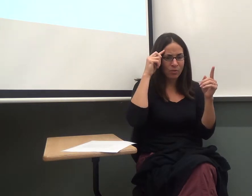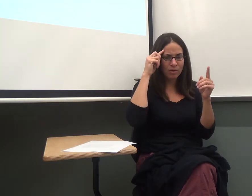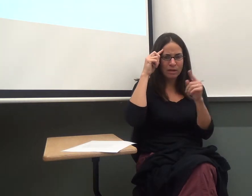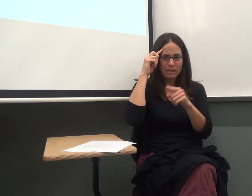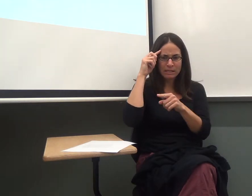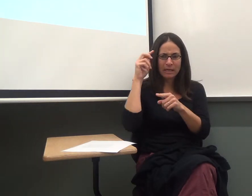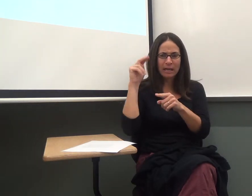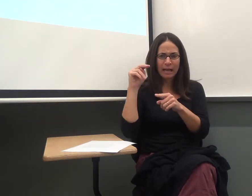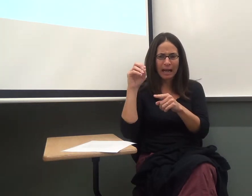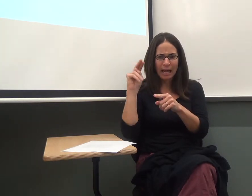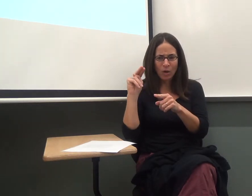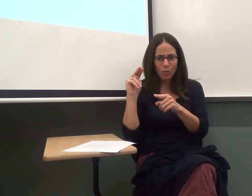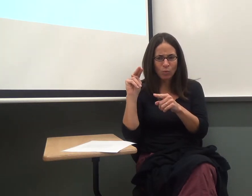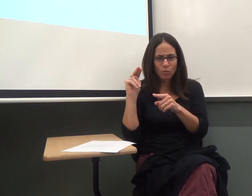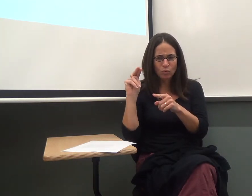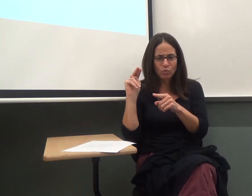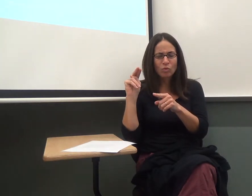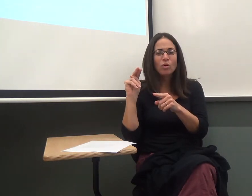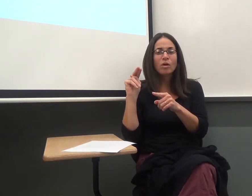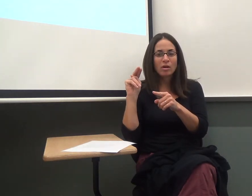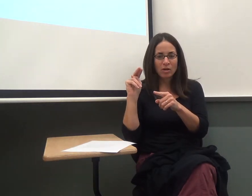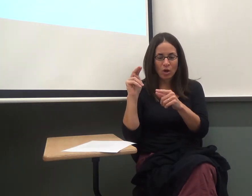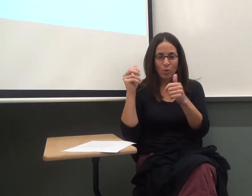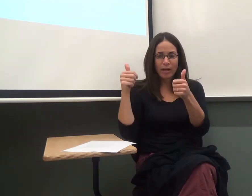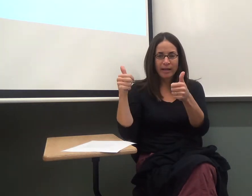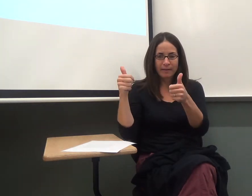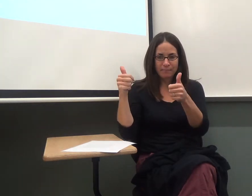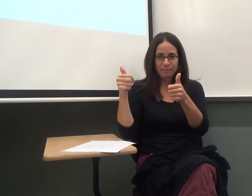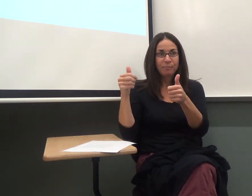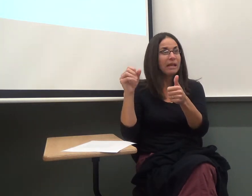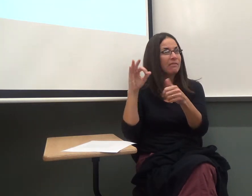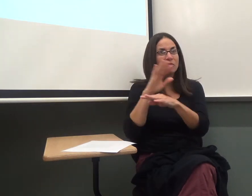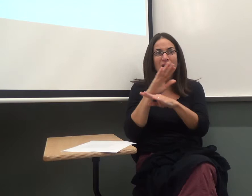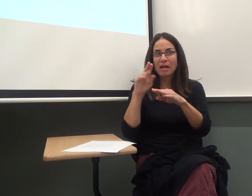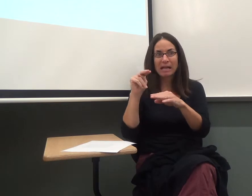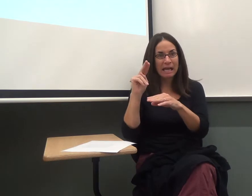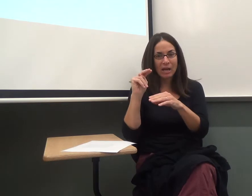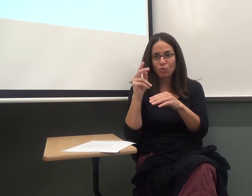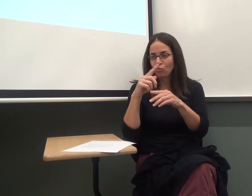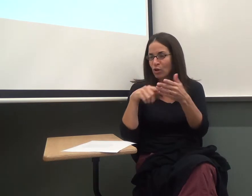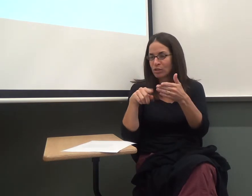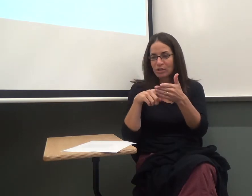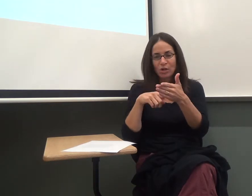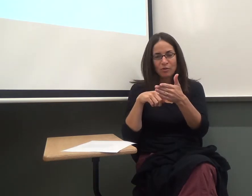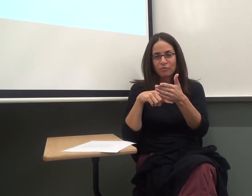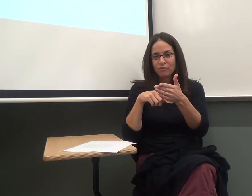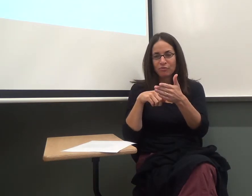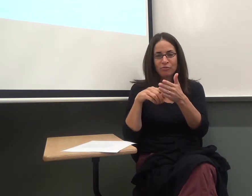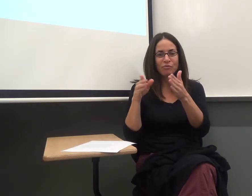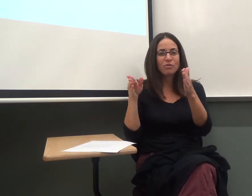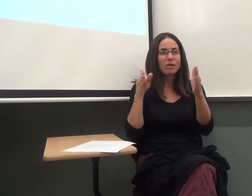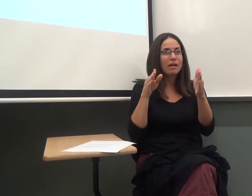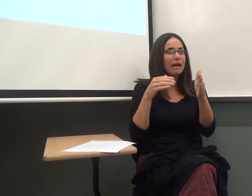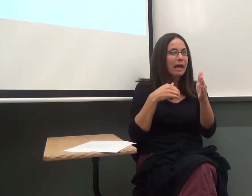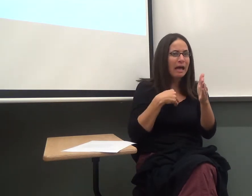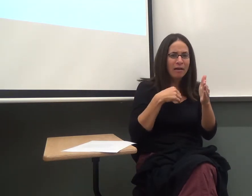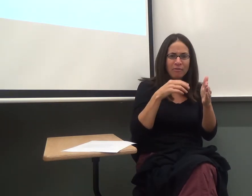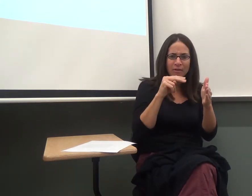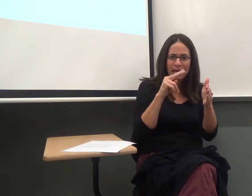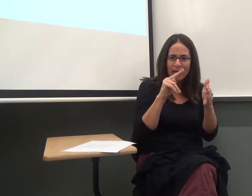first? And then you can cross that off your list if it's not. Does it have a noun? Does it have a noun? That's the one you